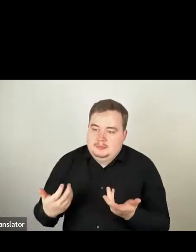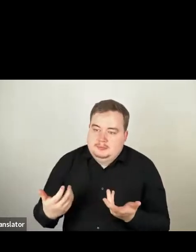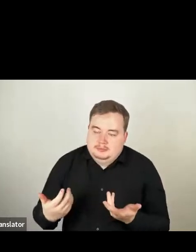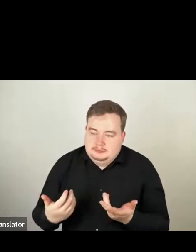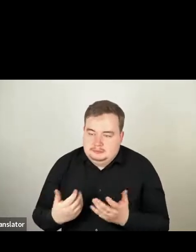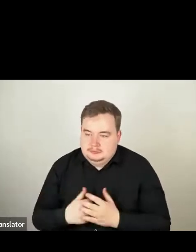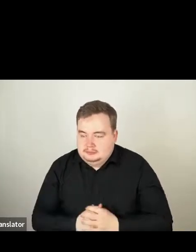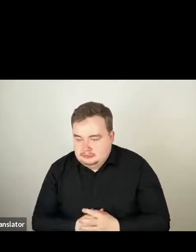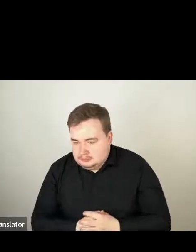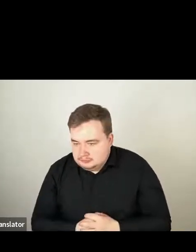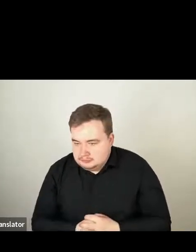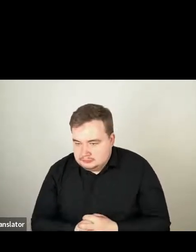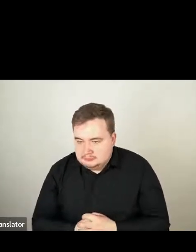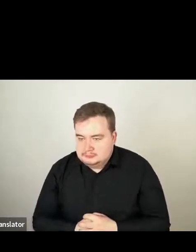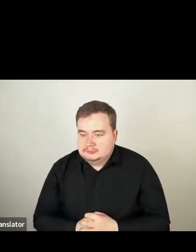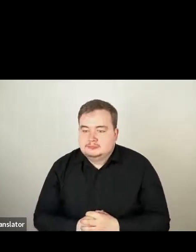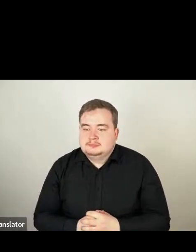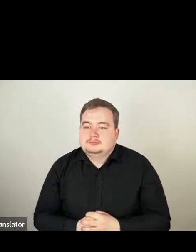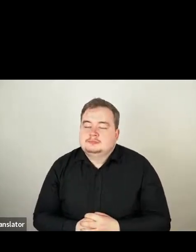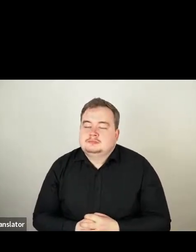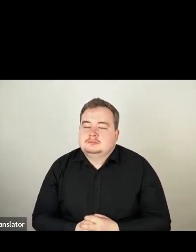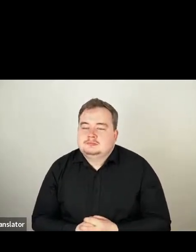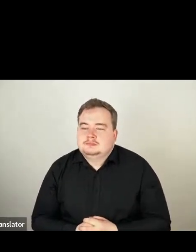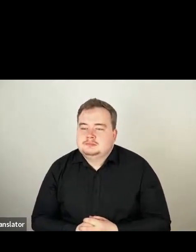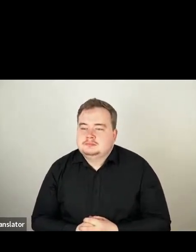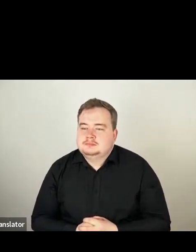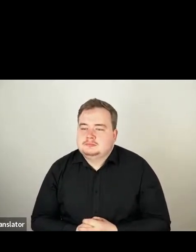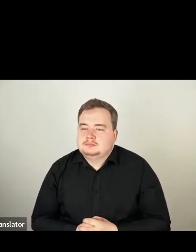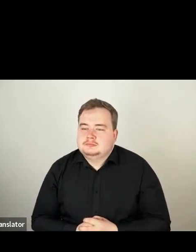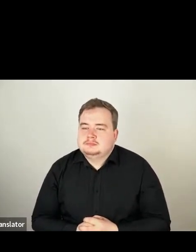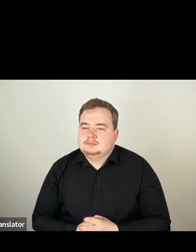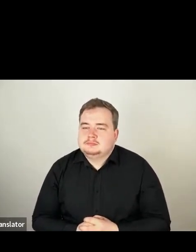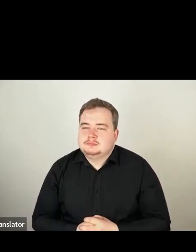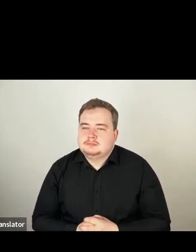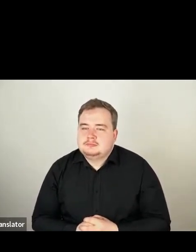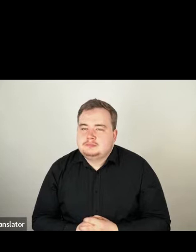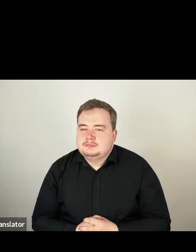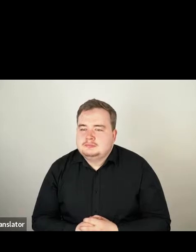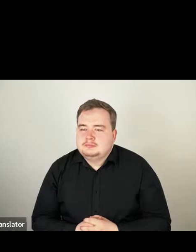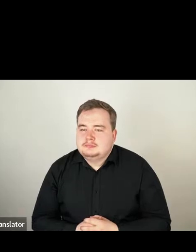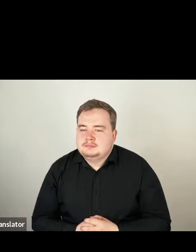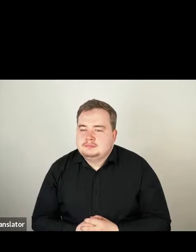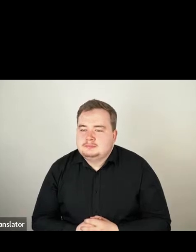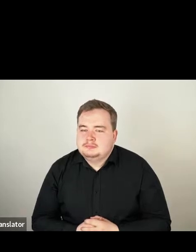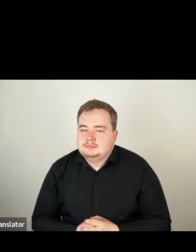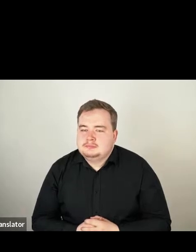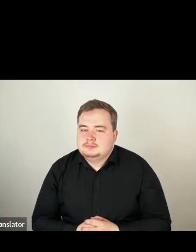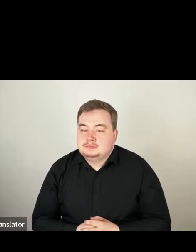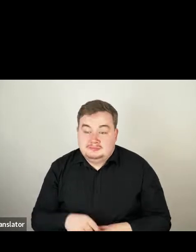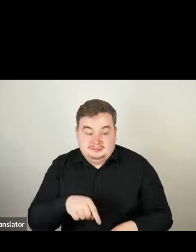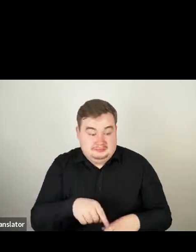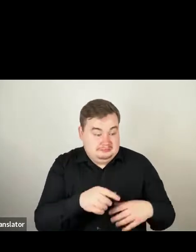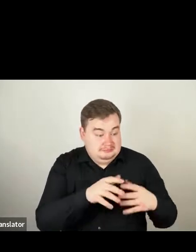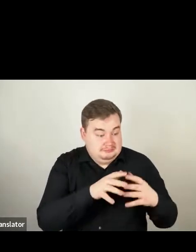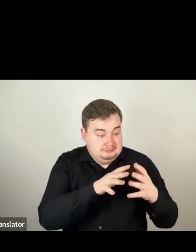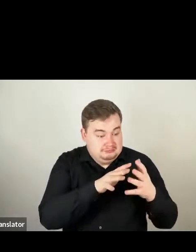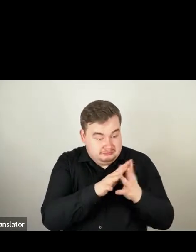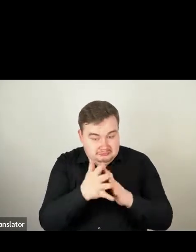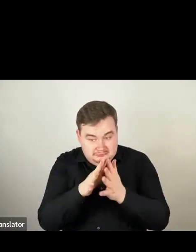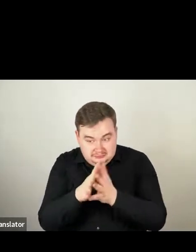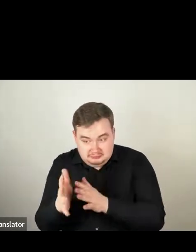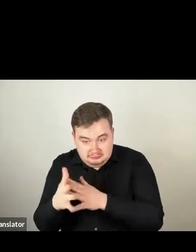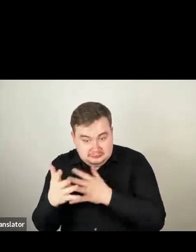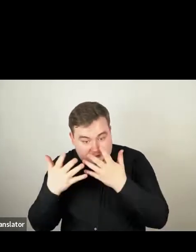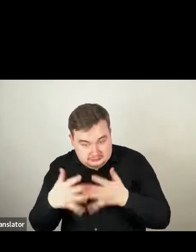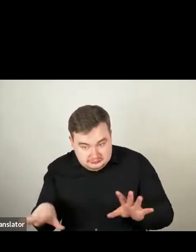and stereotypes, or they are ready to transform themselves and really truly stand hand by hand